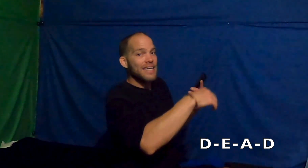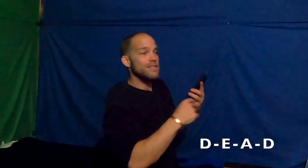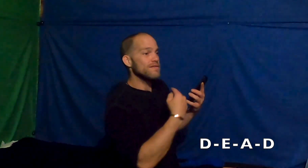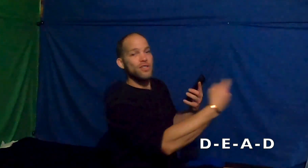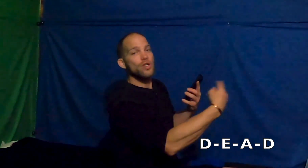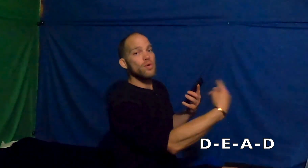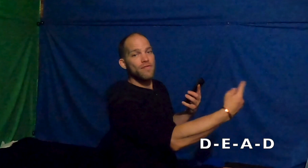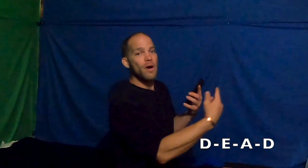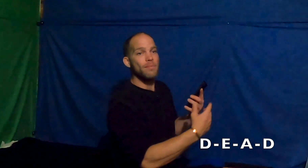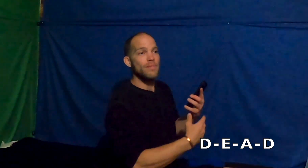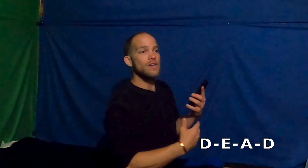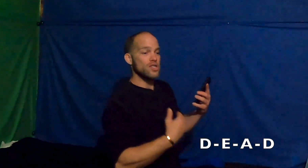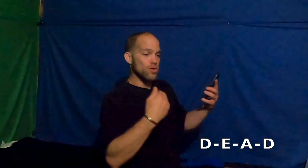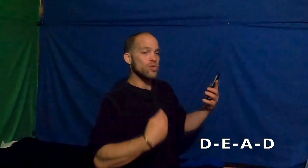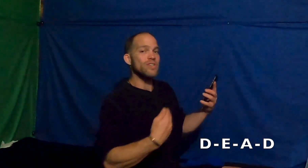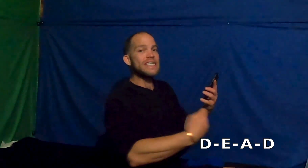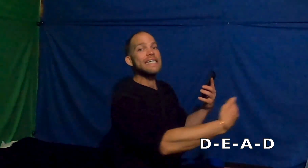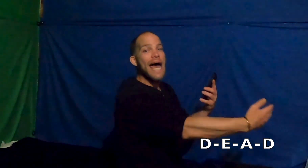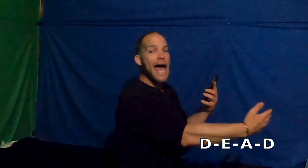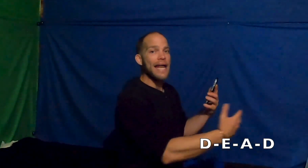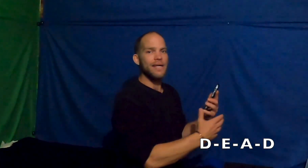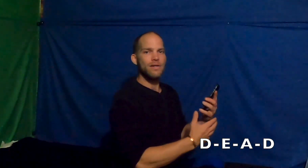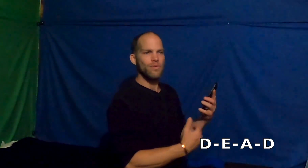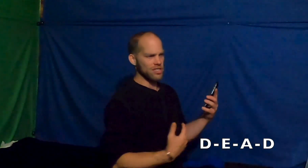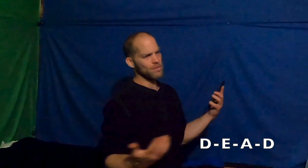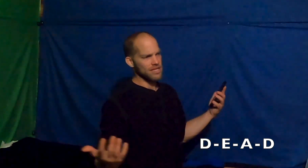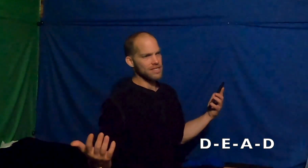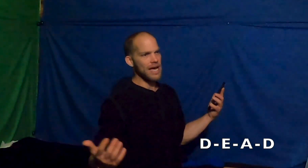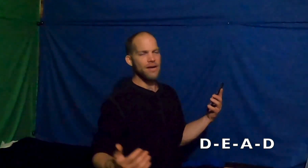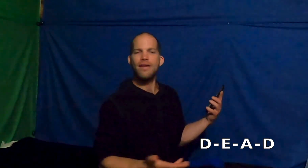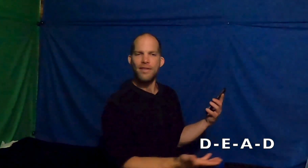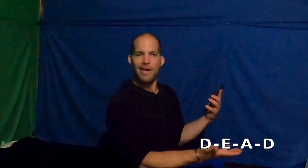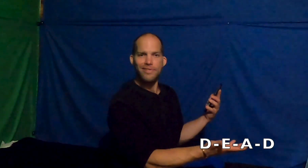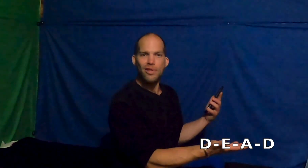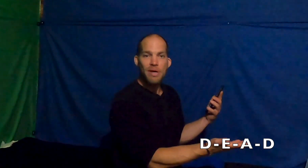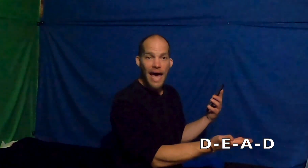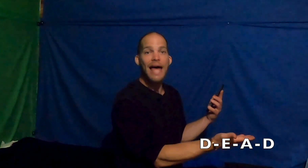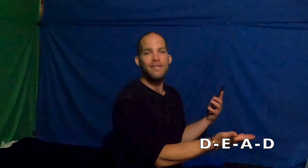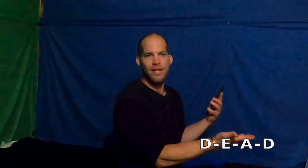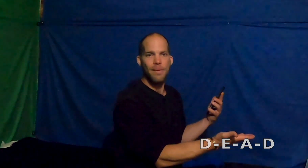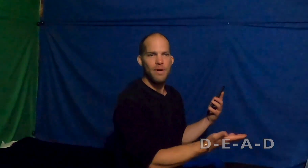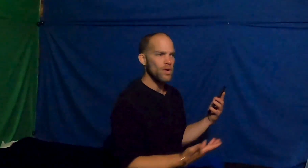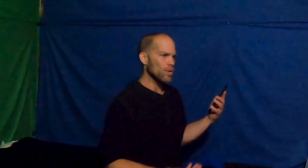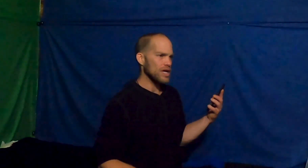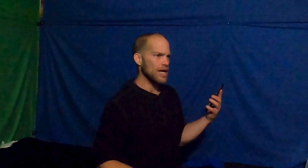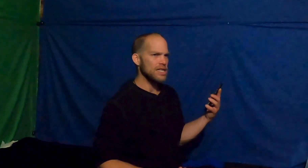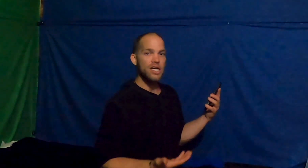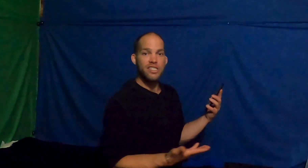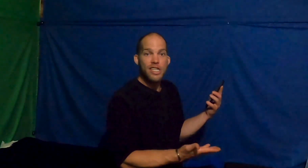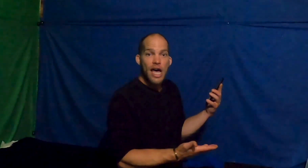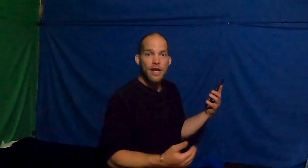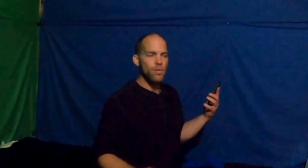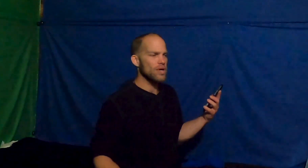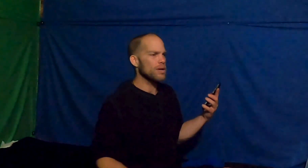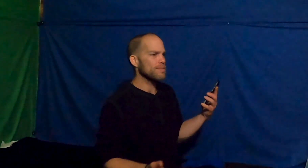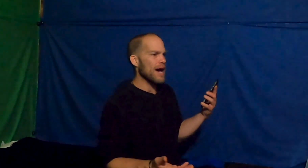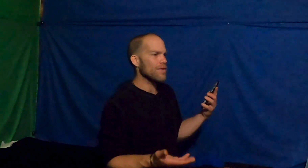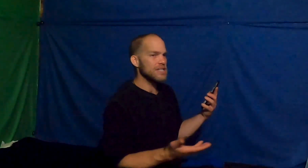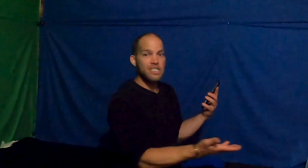active to or from. So to de-add, when someone is dead, nothing else is going to be add to them. When the idea is dead, when the battery is